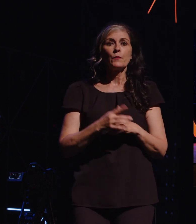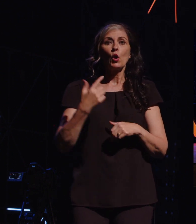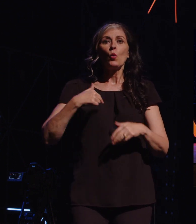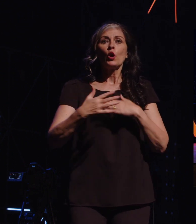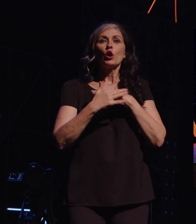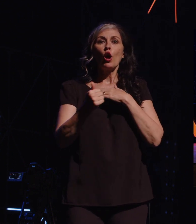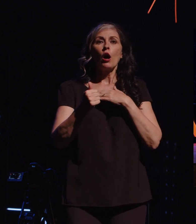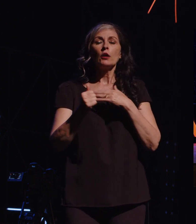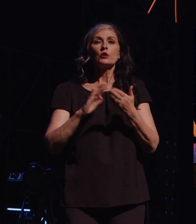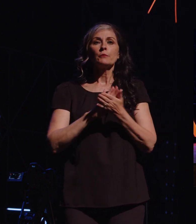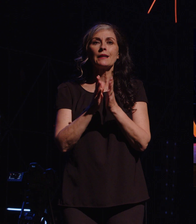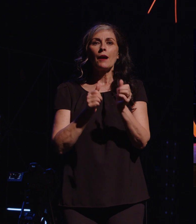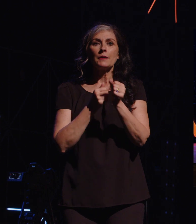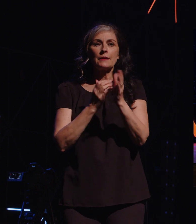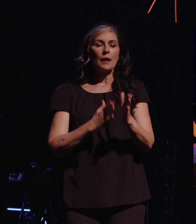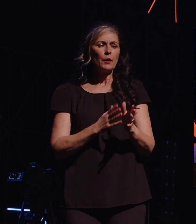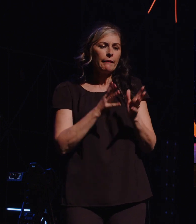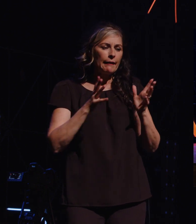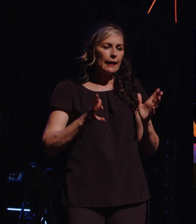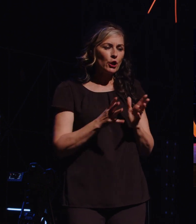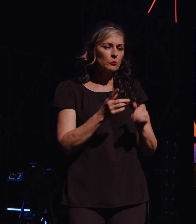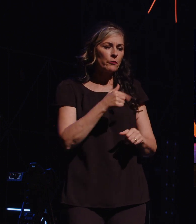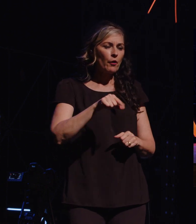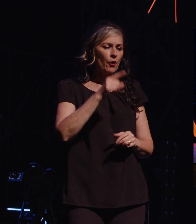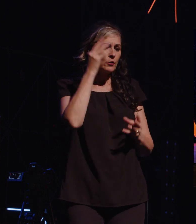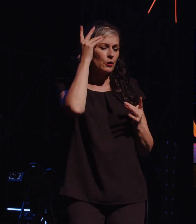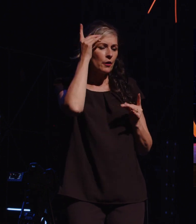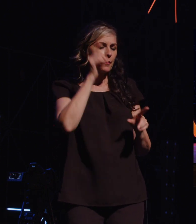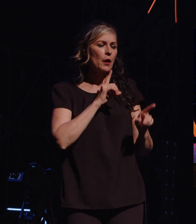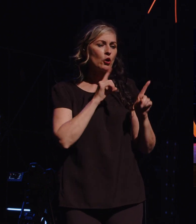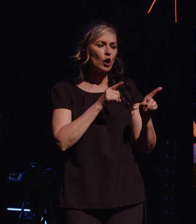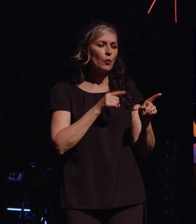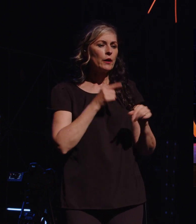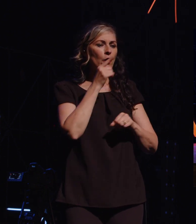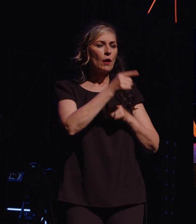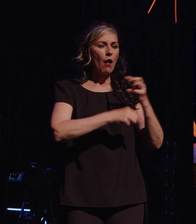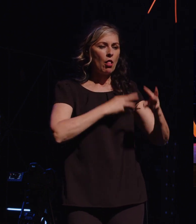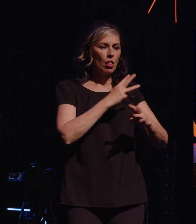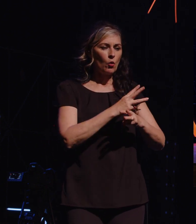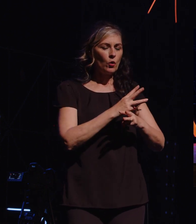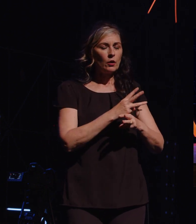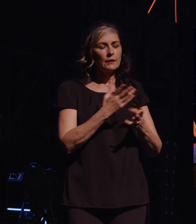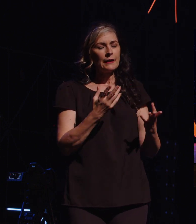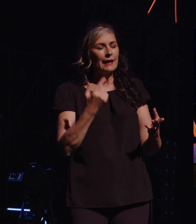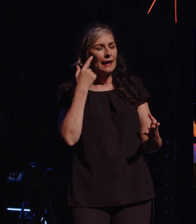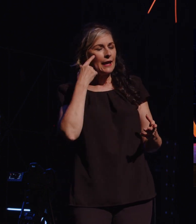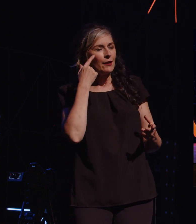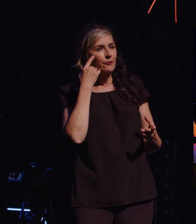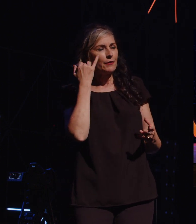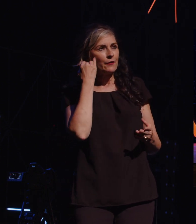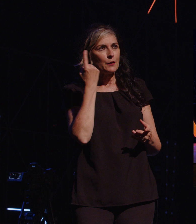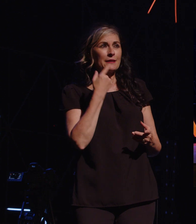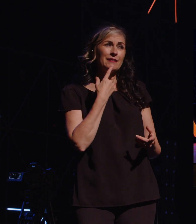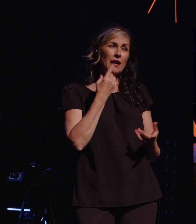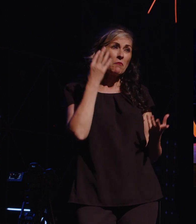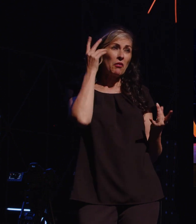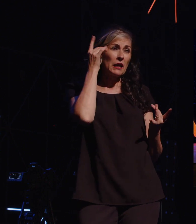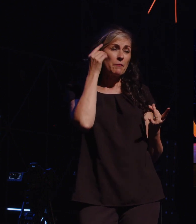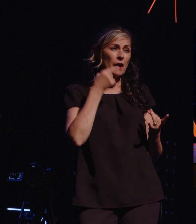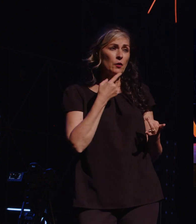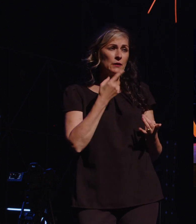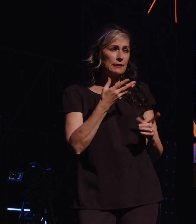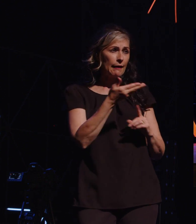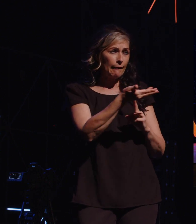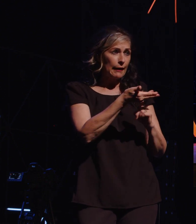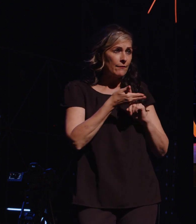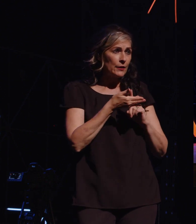to make disciples. What encouragement would you have for those who are thinking of going overseas to do mission work? Like, I'm thinking about it. What would you tell them? Convince